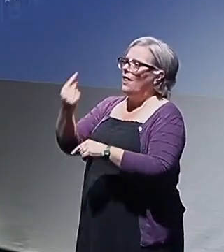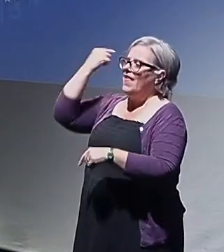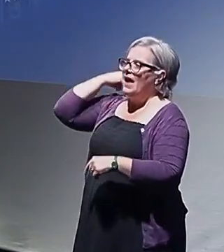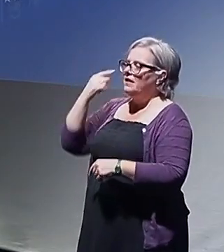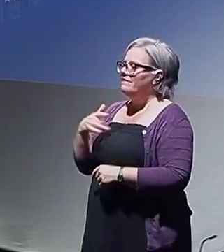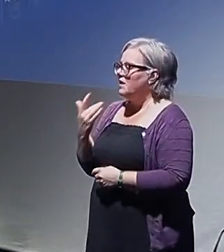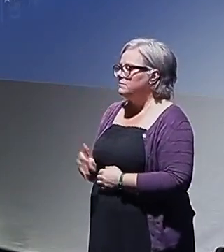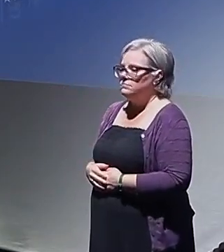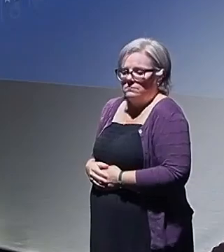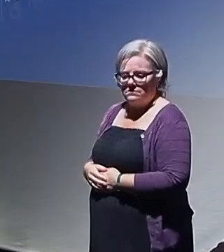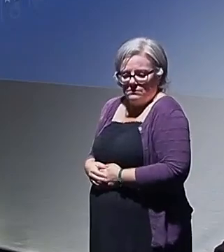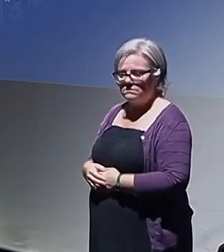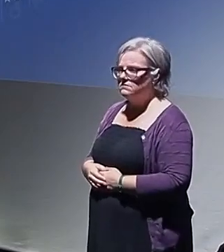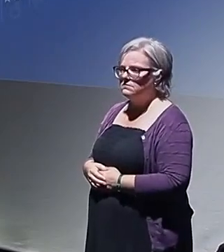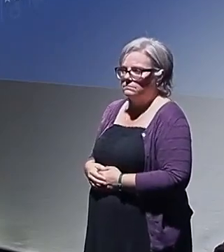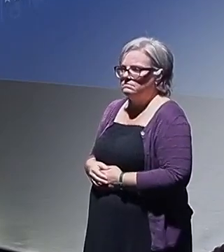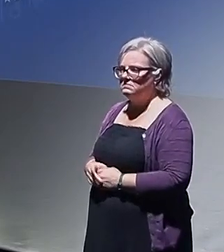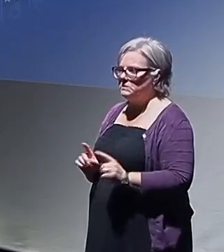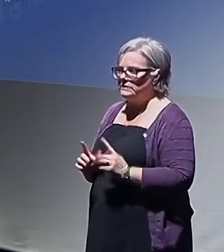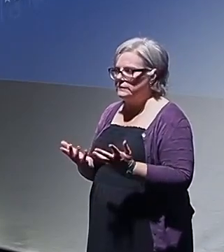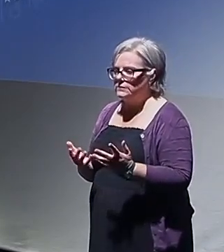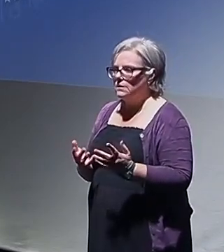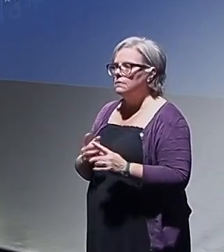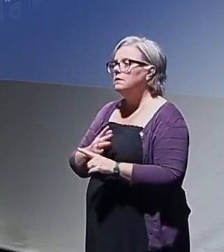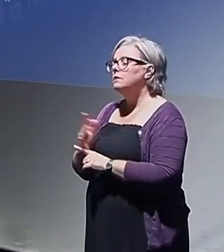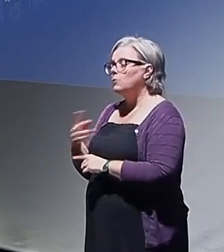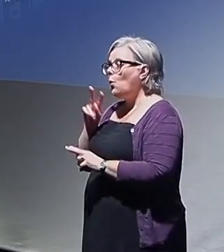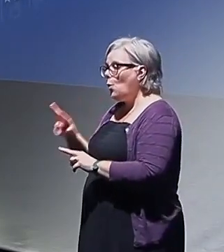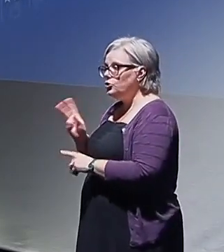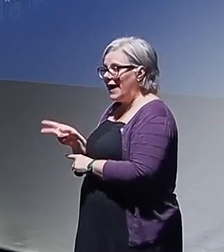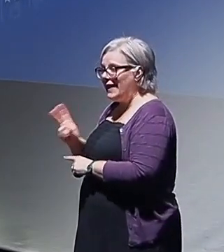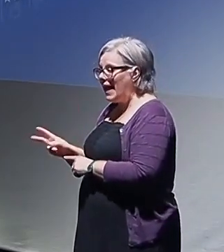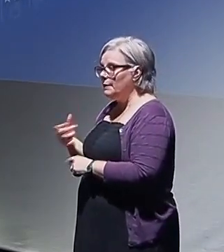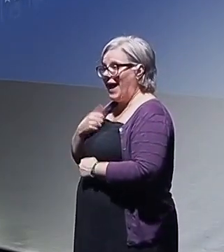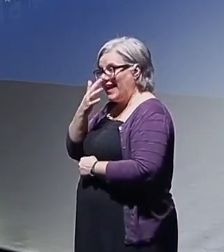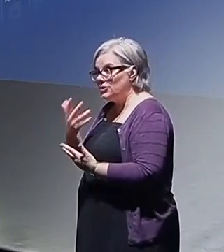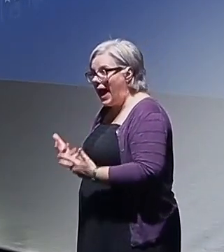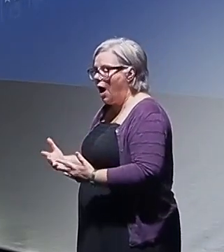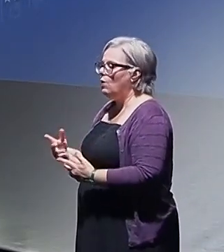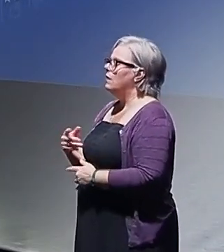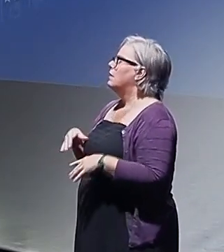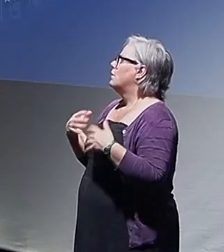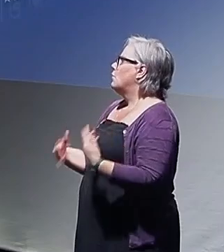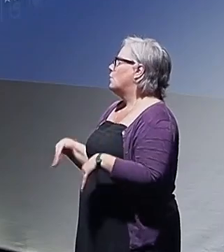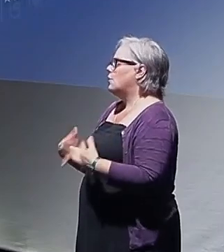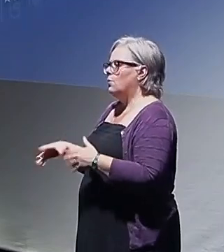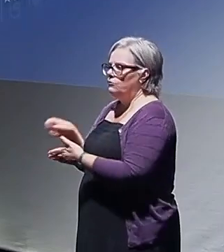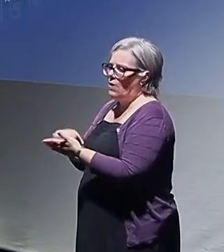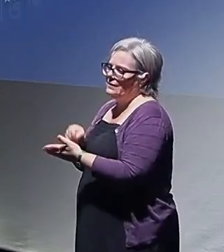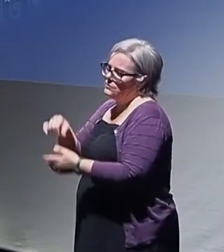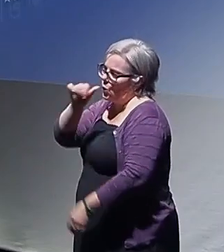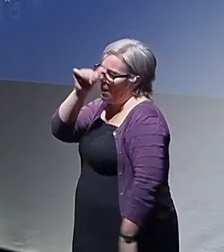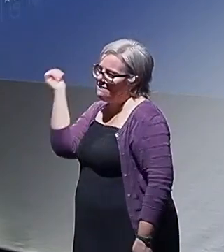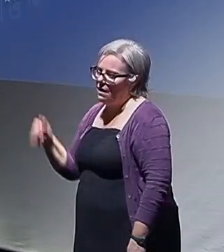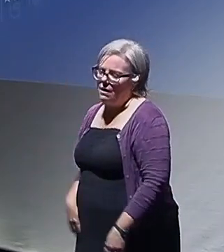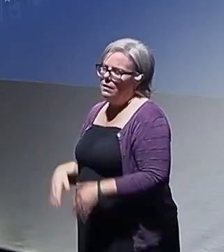I was like, I don't really know what they are yet. And then I watched that and I was like, oh my God, he's so clever. Oh my God,